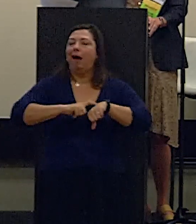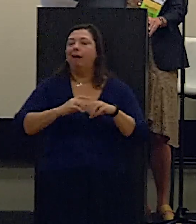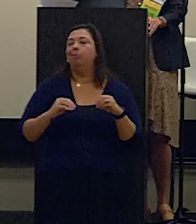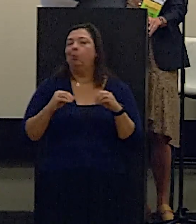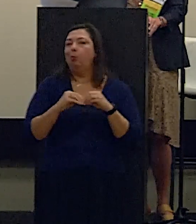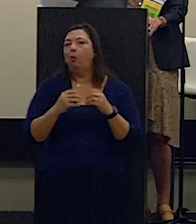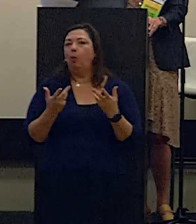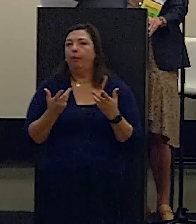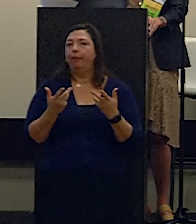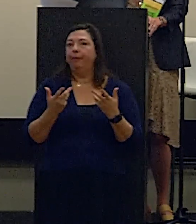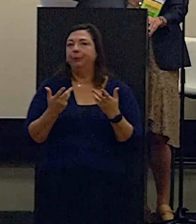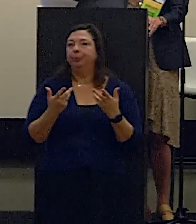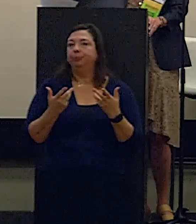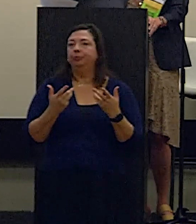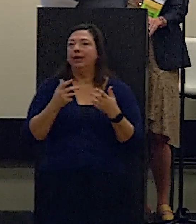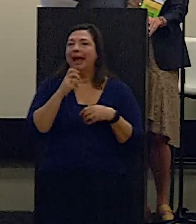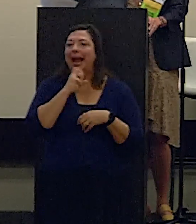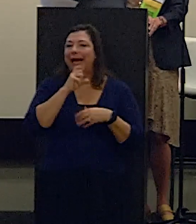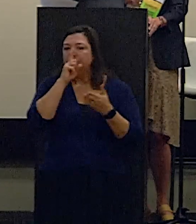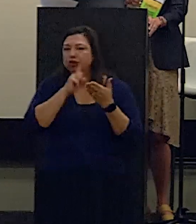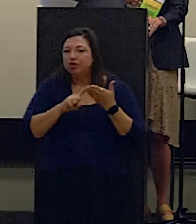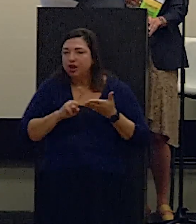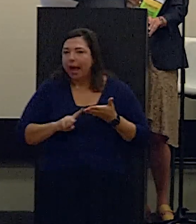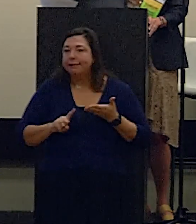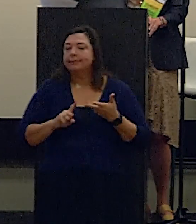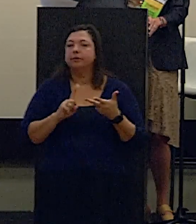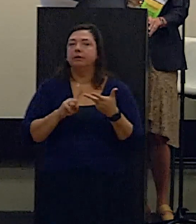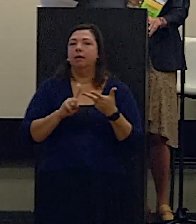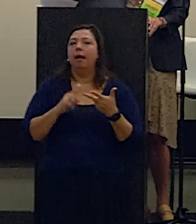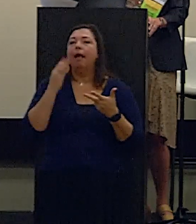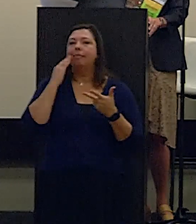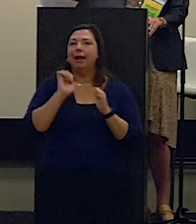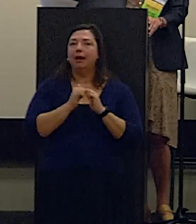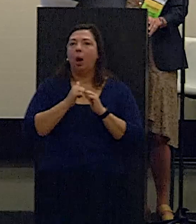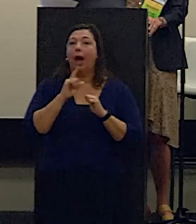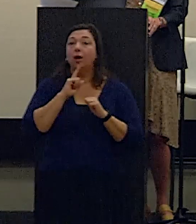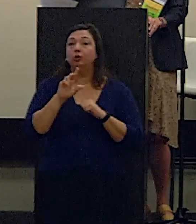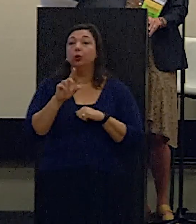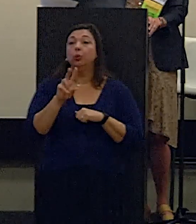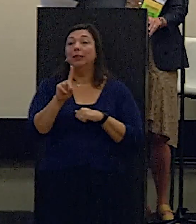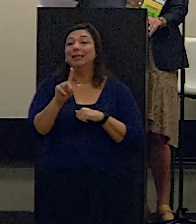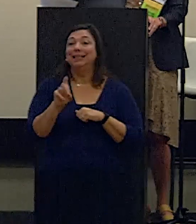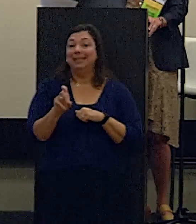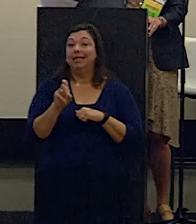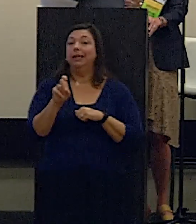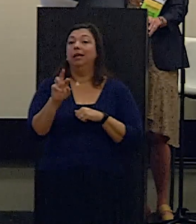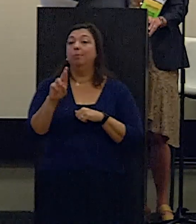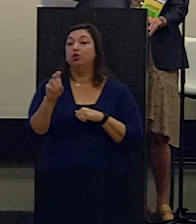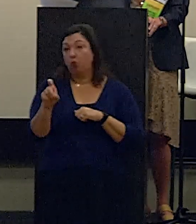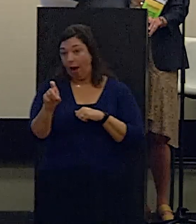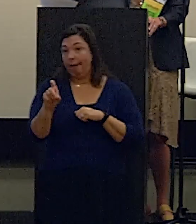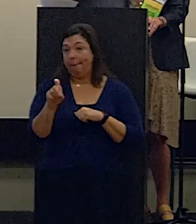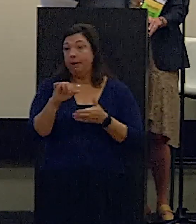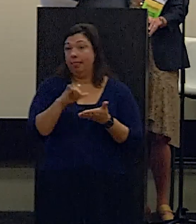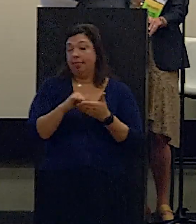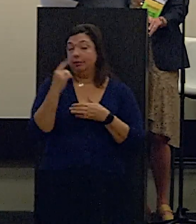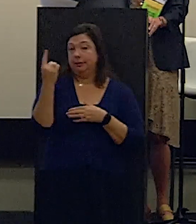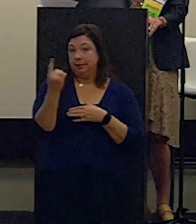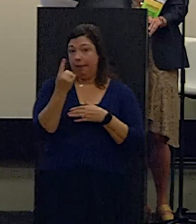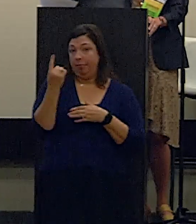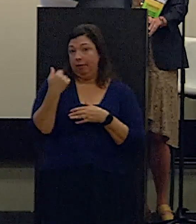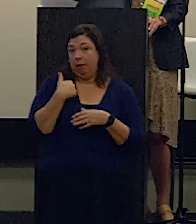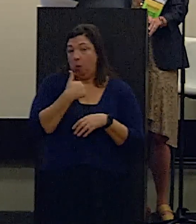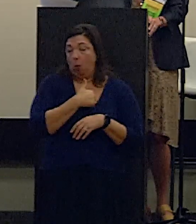more age checks. They also know how to deprescribe. And so that's something